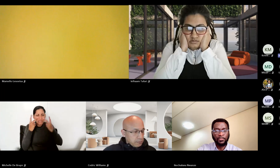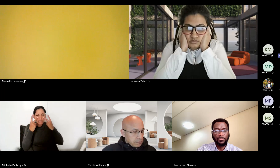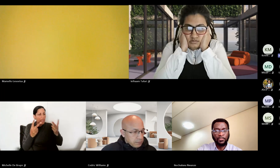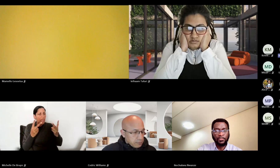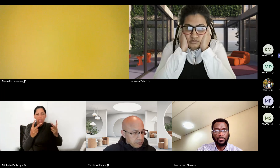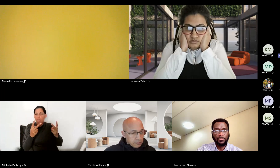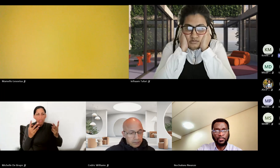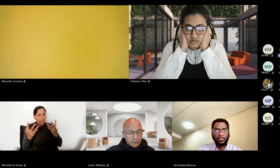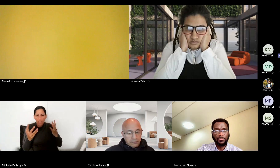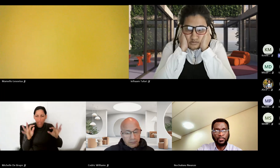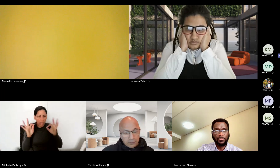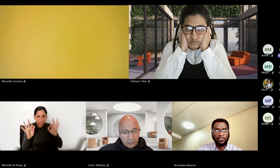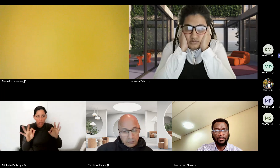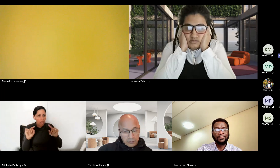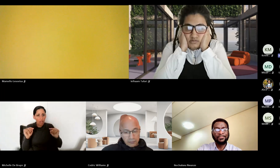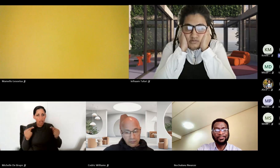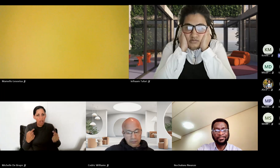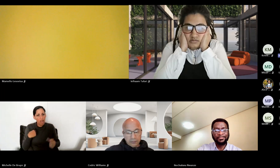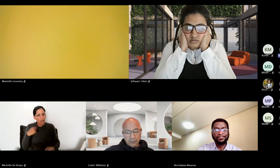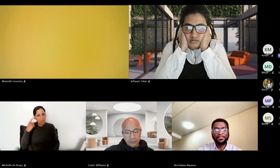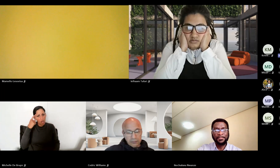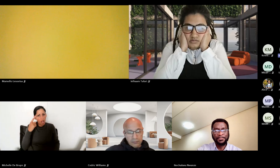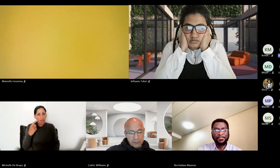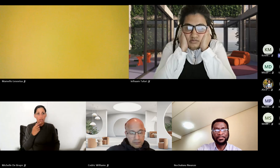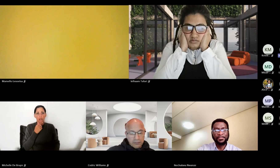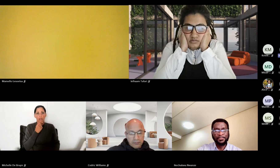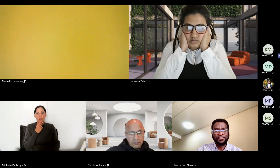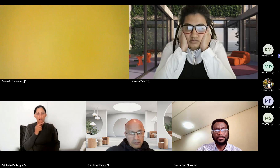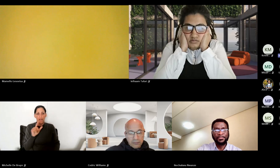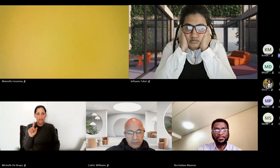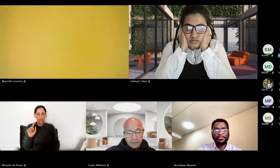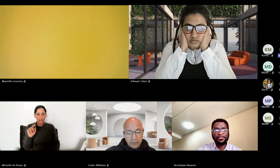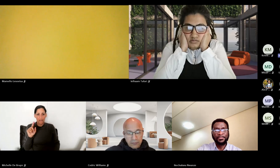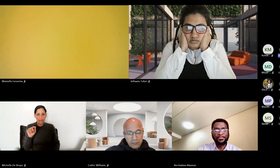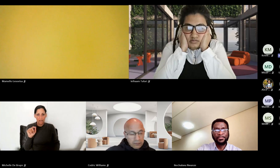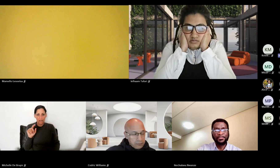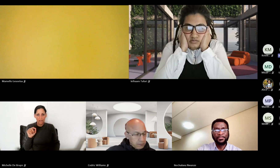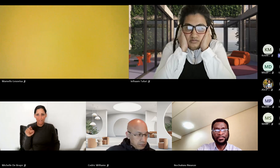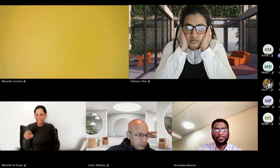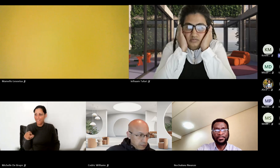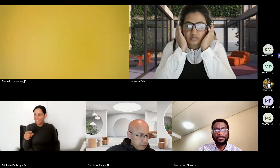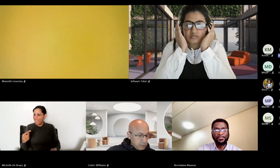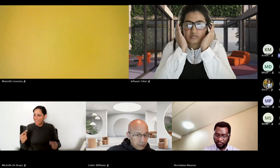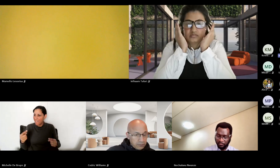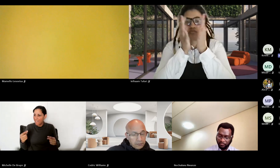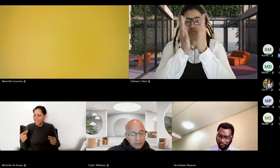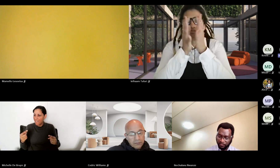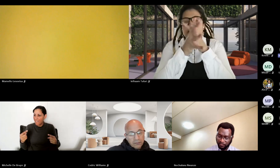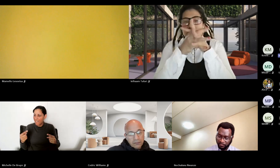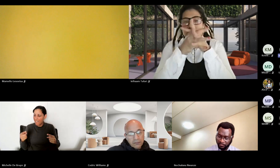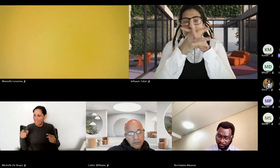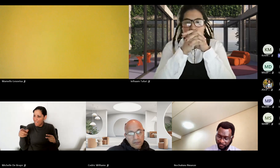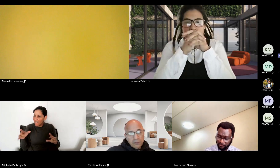this is a coincidence. I'm learning about this topic,